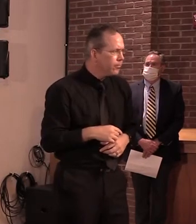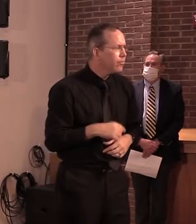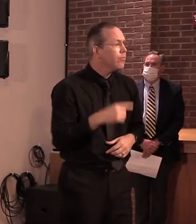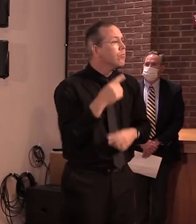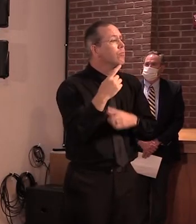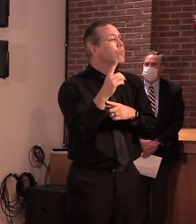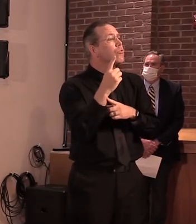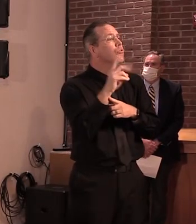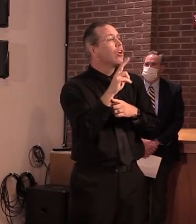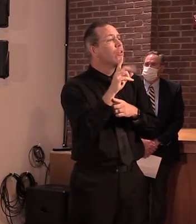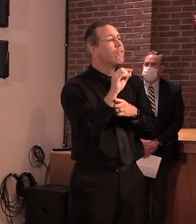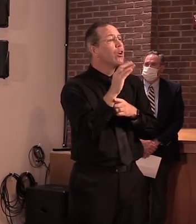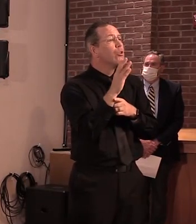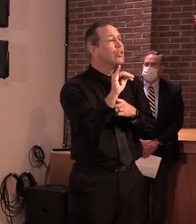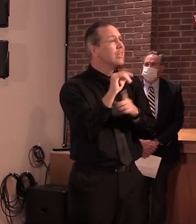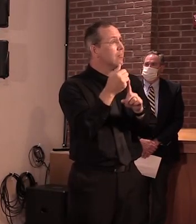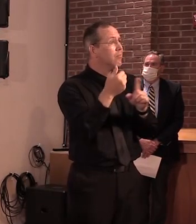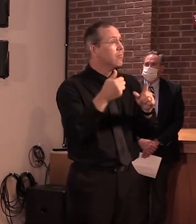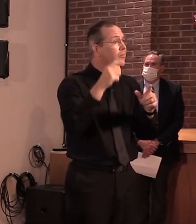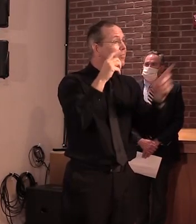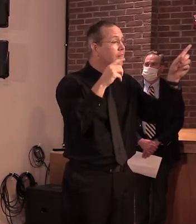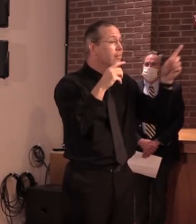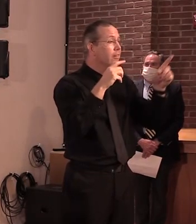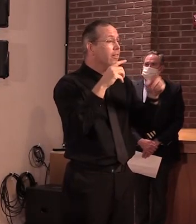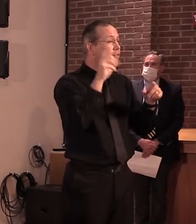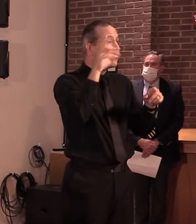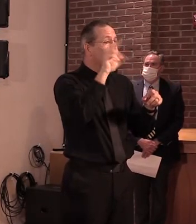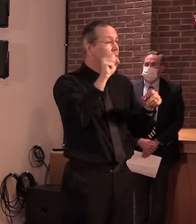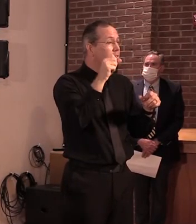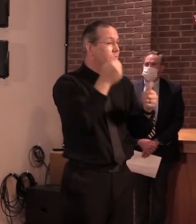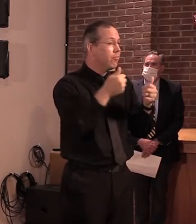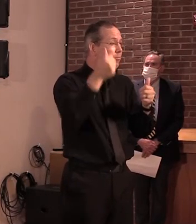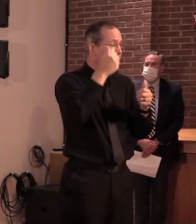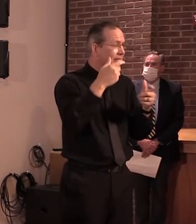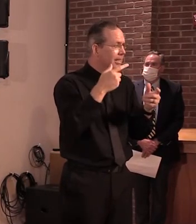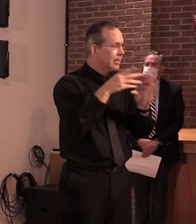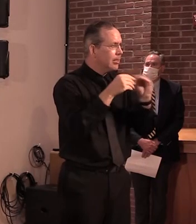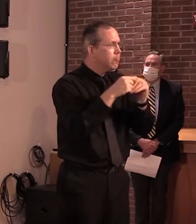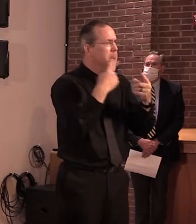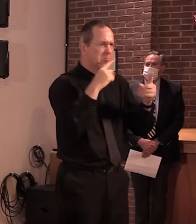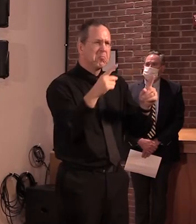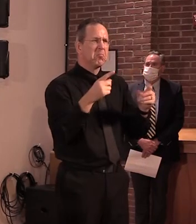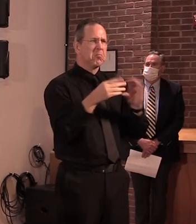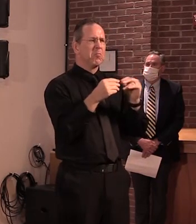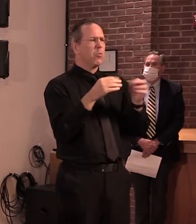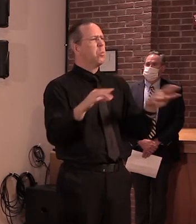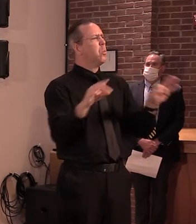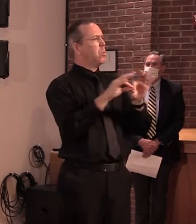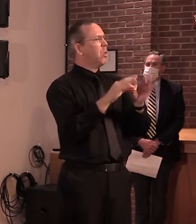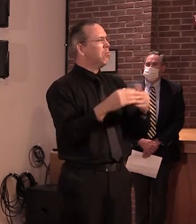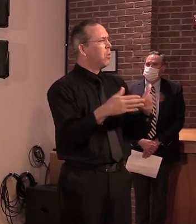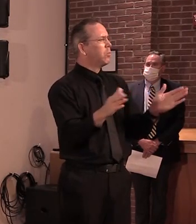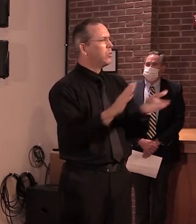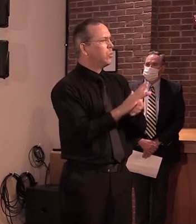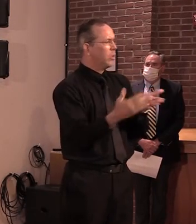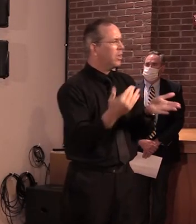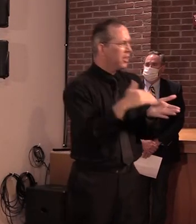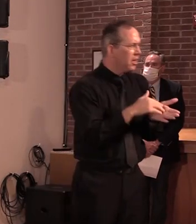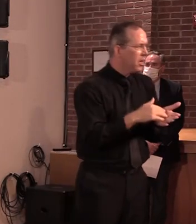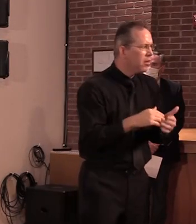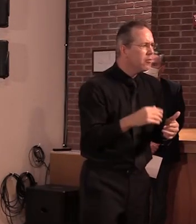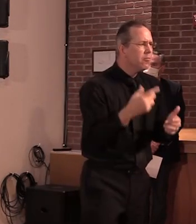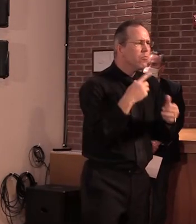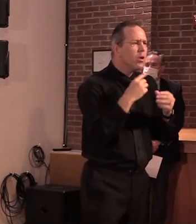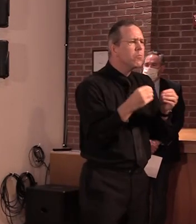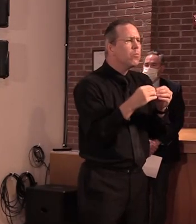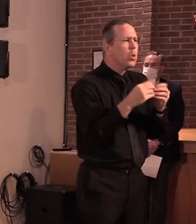rates. This is why we put an emphasis on opening for in-person instruction to the greatest extent possible,